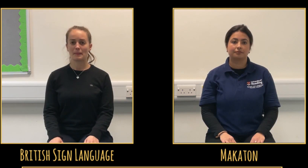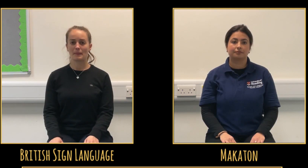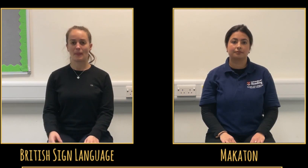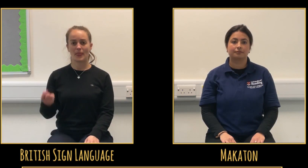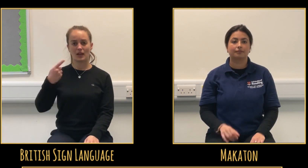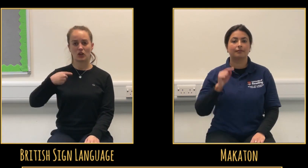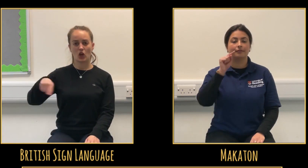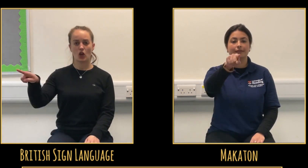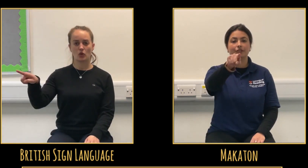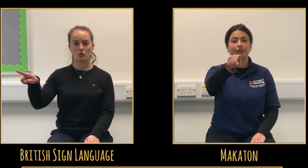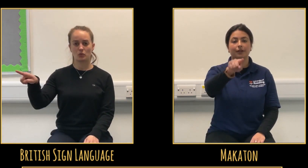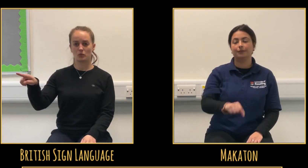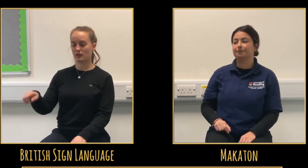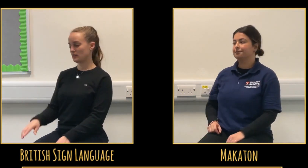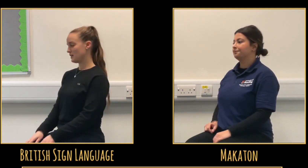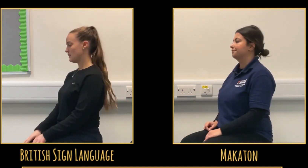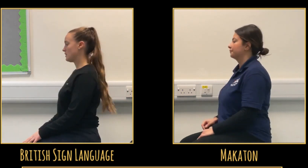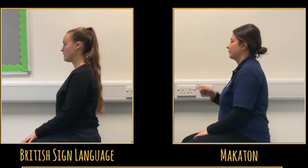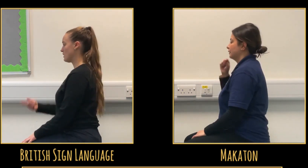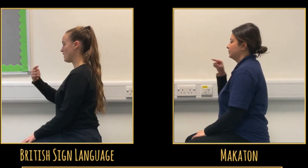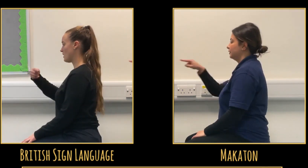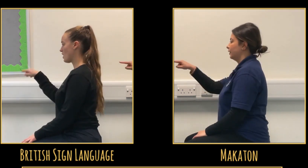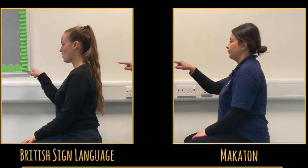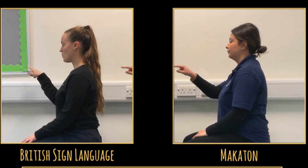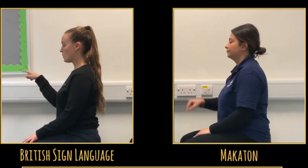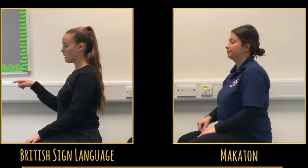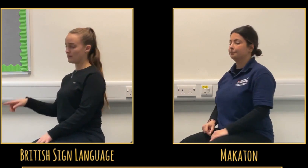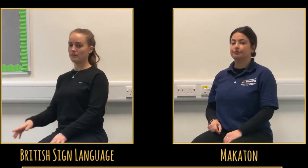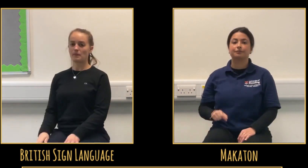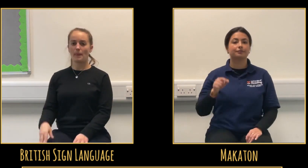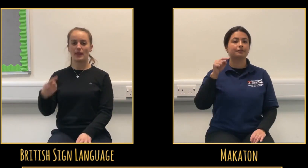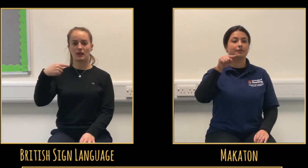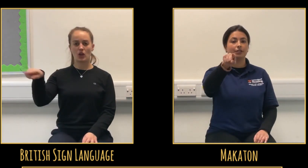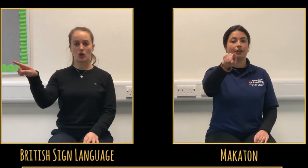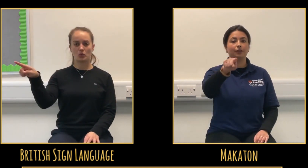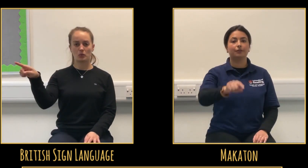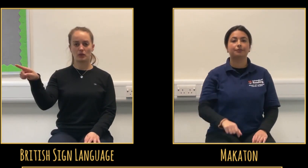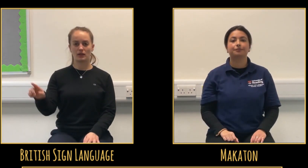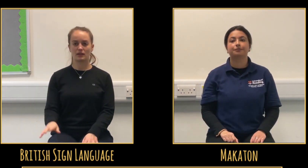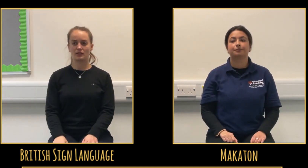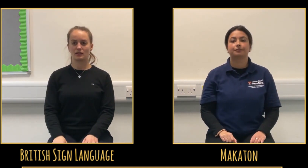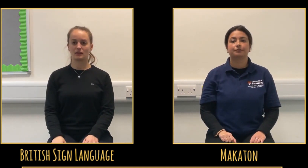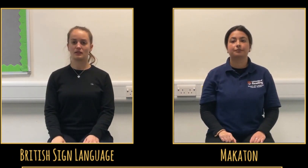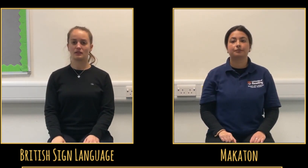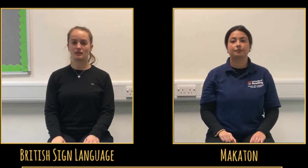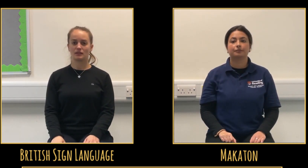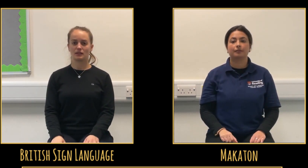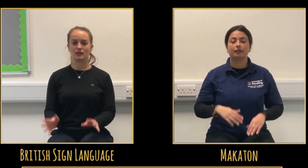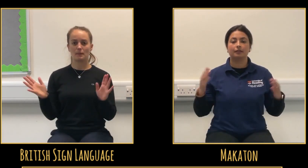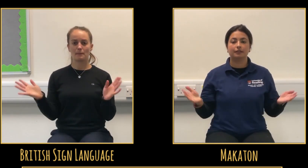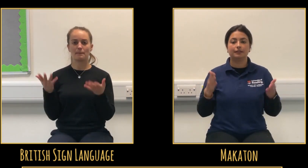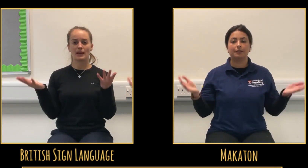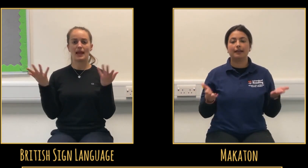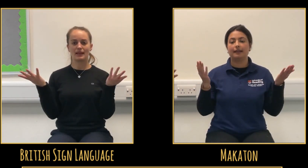To go. To go. To go. To go. To